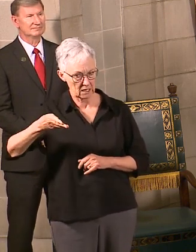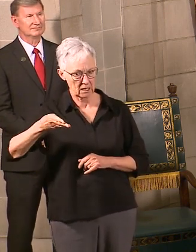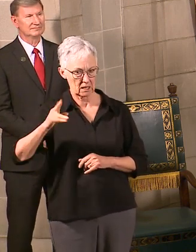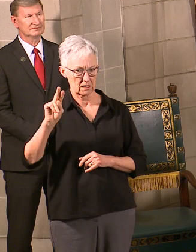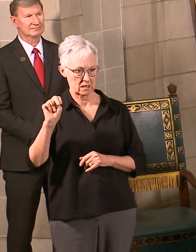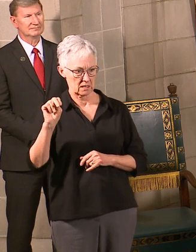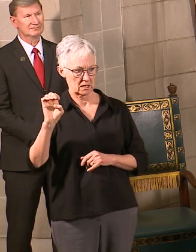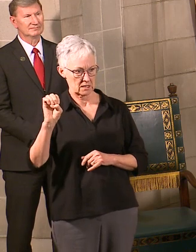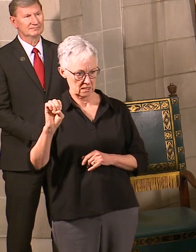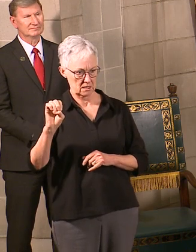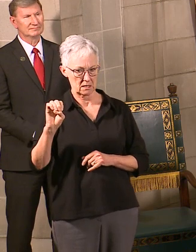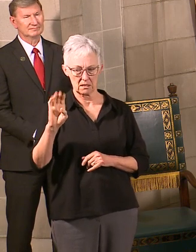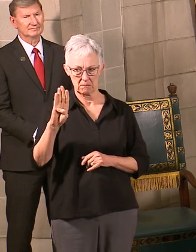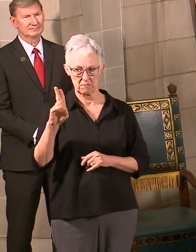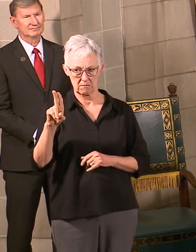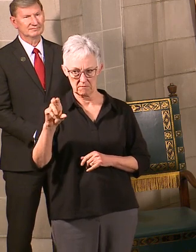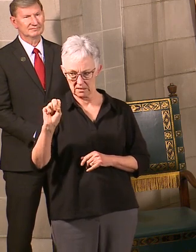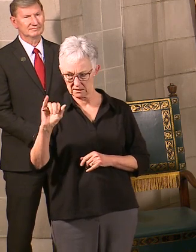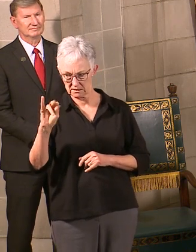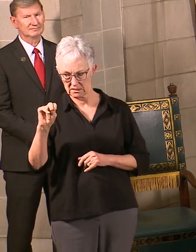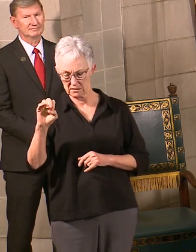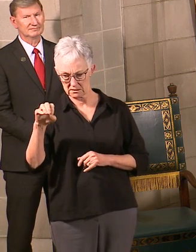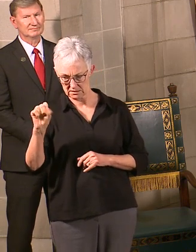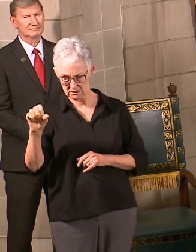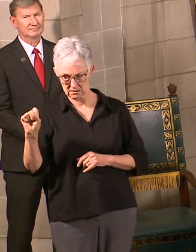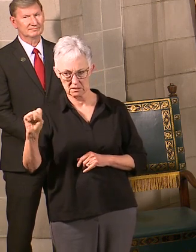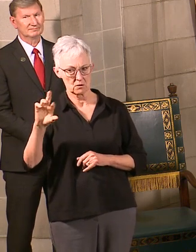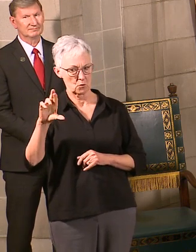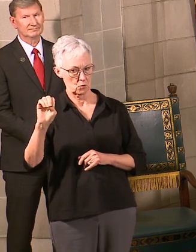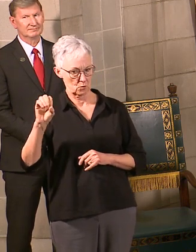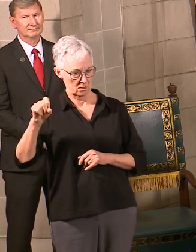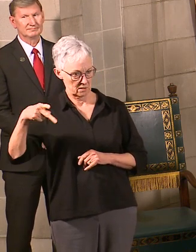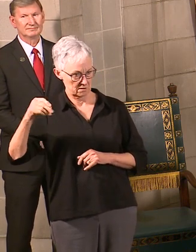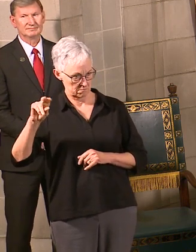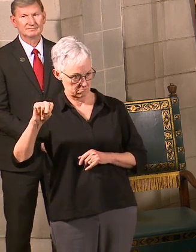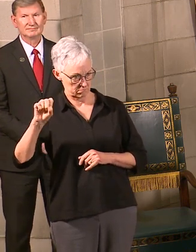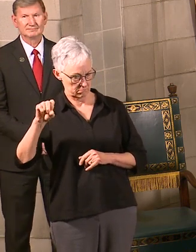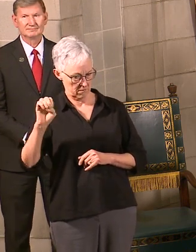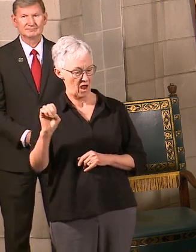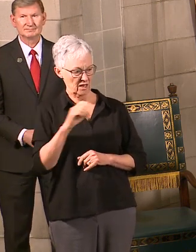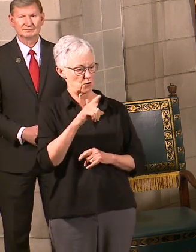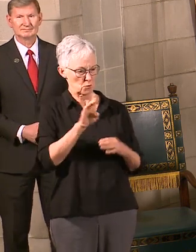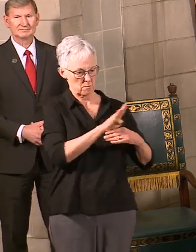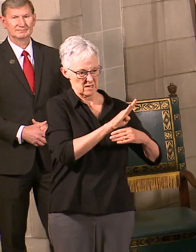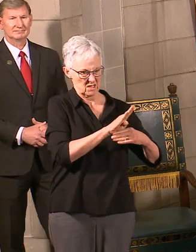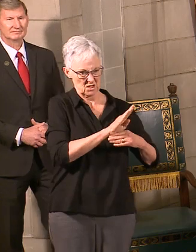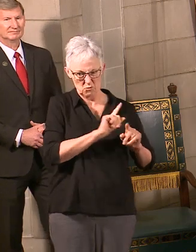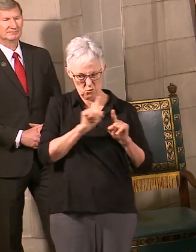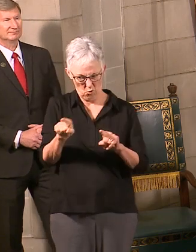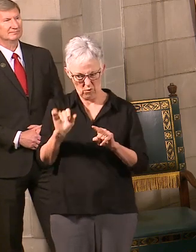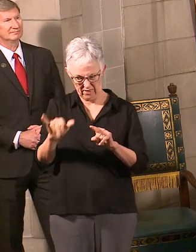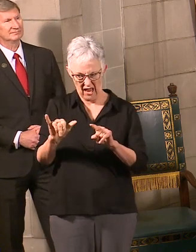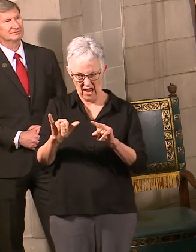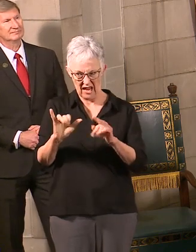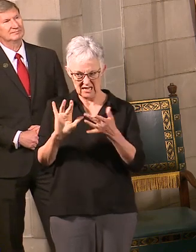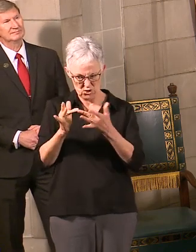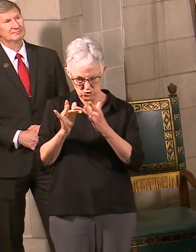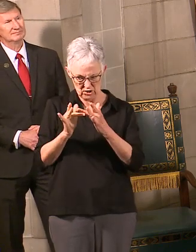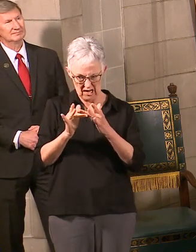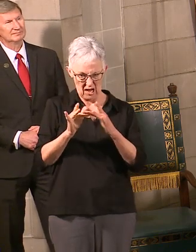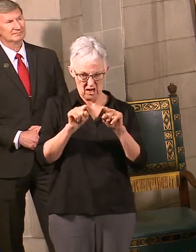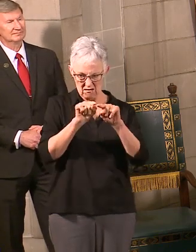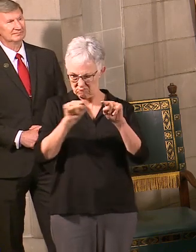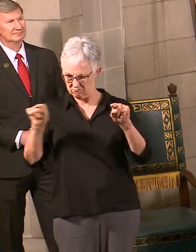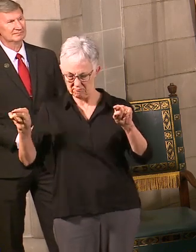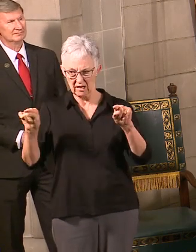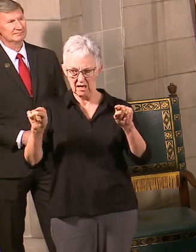cpar.unomaha.edu/any business response. Any business response. So if you go to that website, you can fill out this response survey.